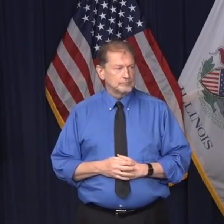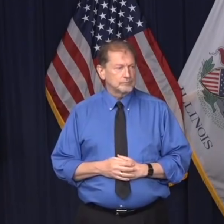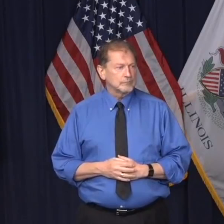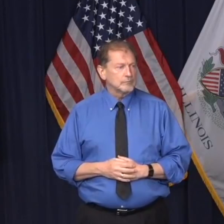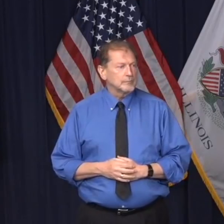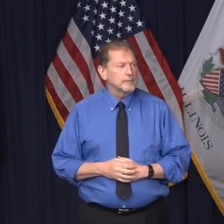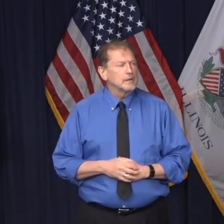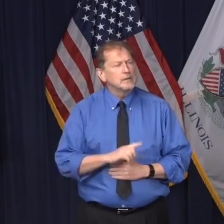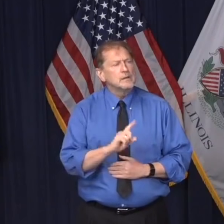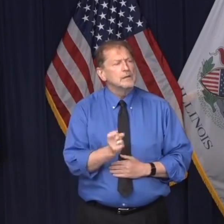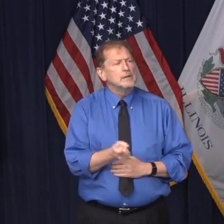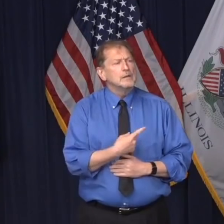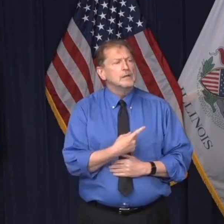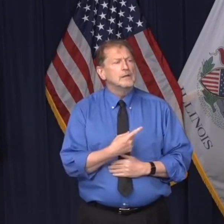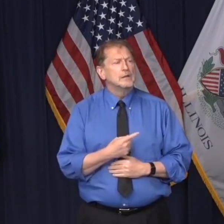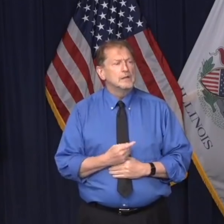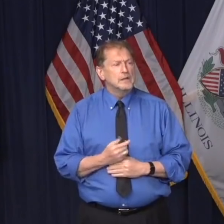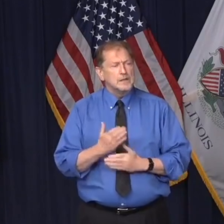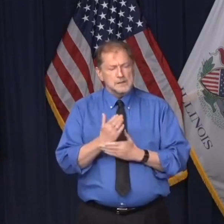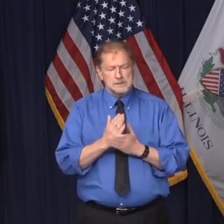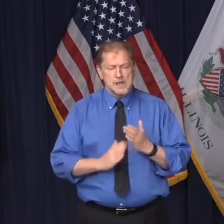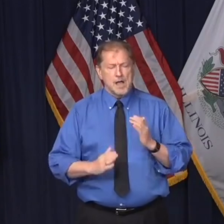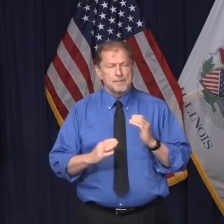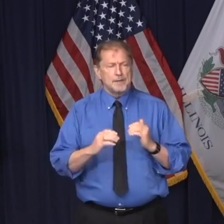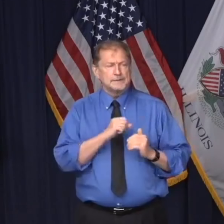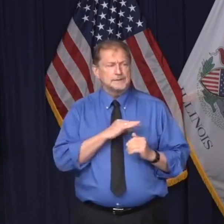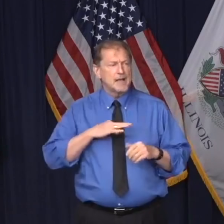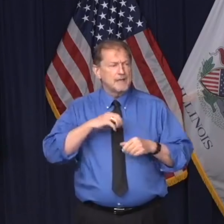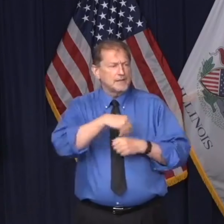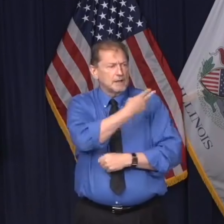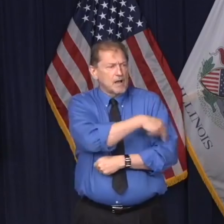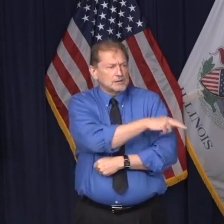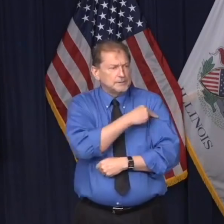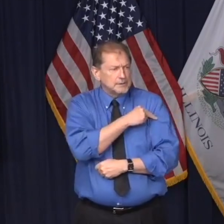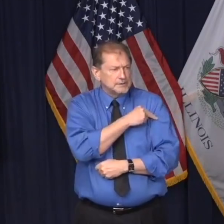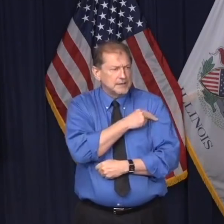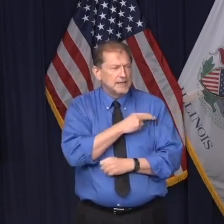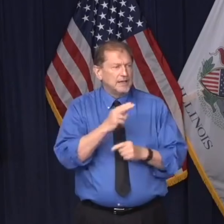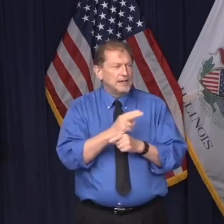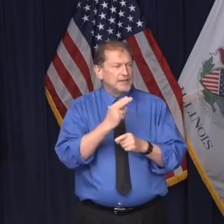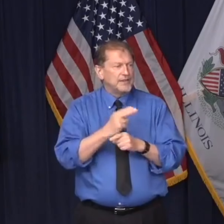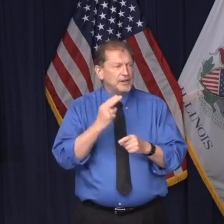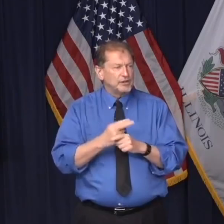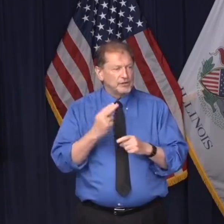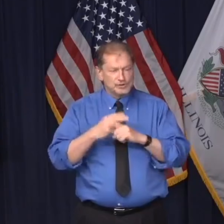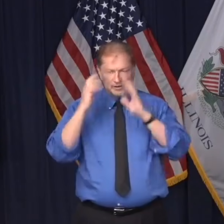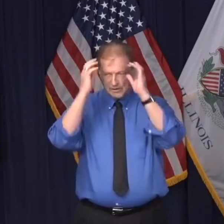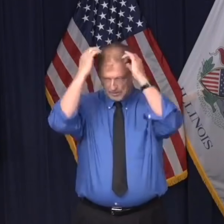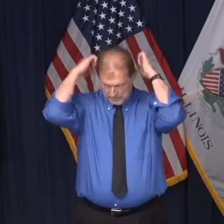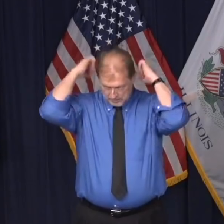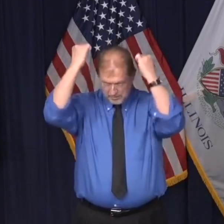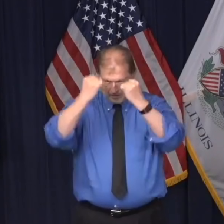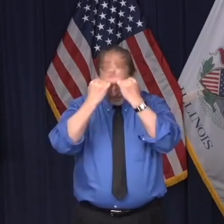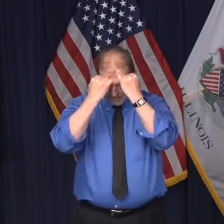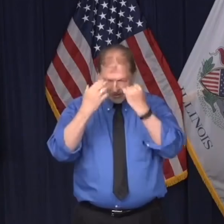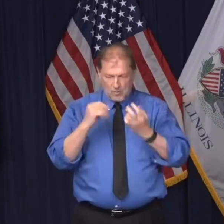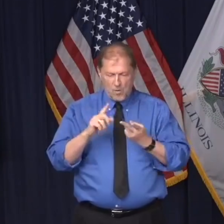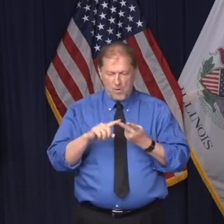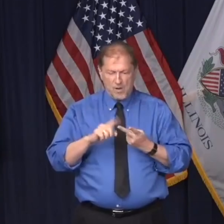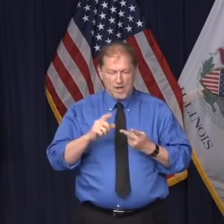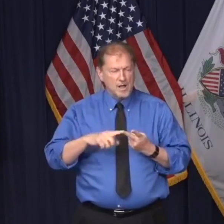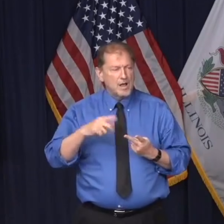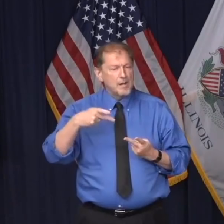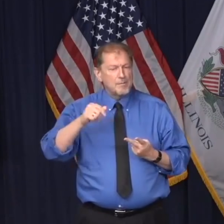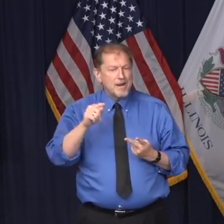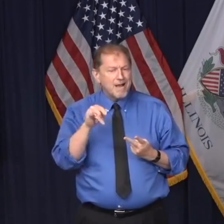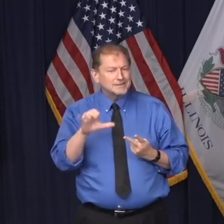Sarah Schulte from ABC7. Some frontline healthcare workers are using shower caps and rain ponchos for PPE. Is that